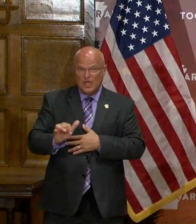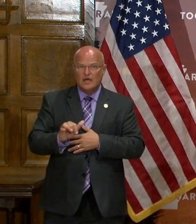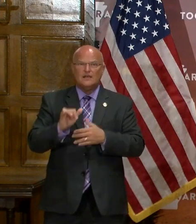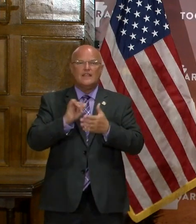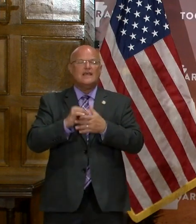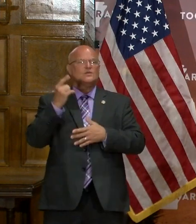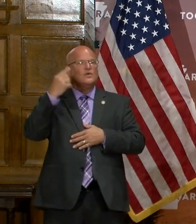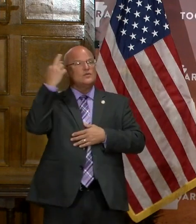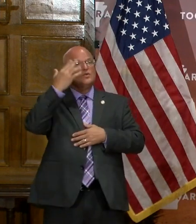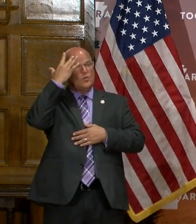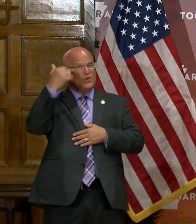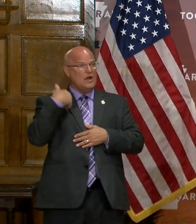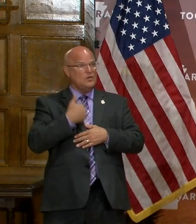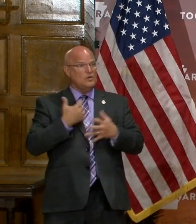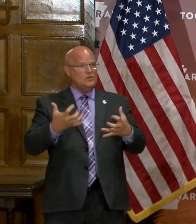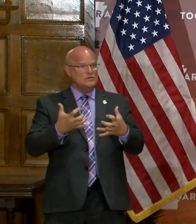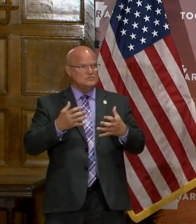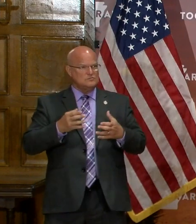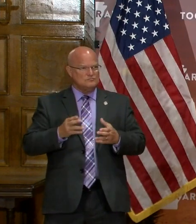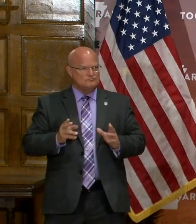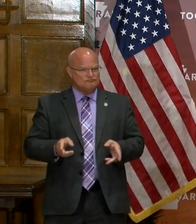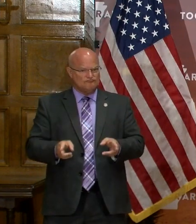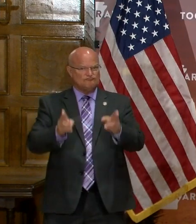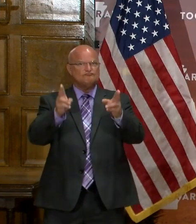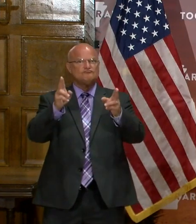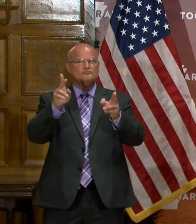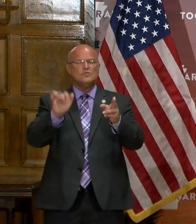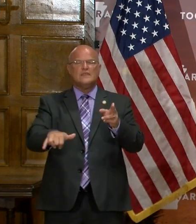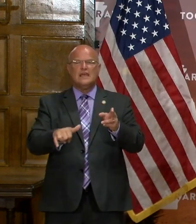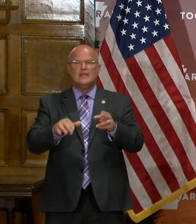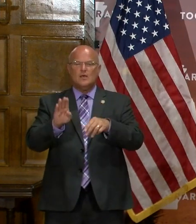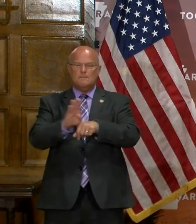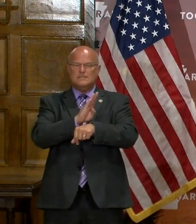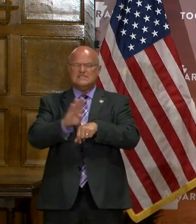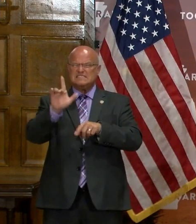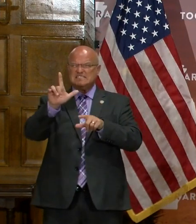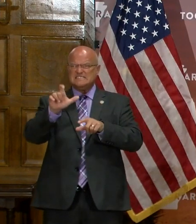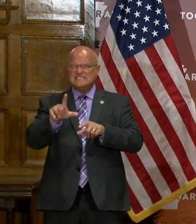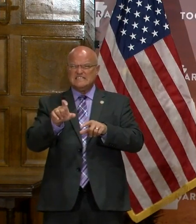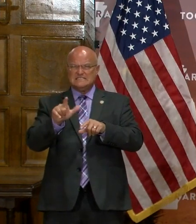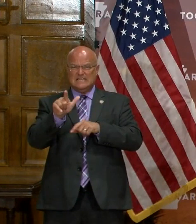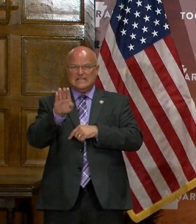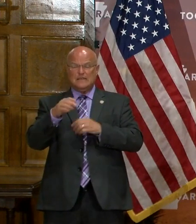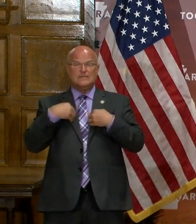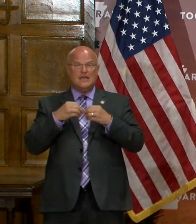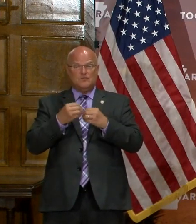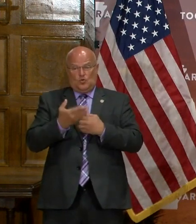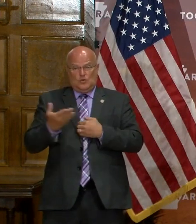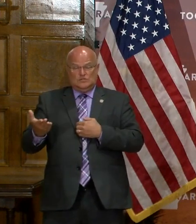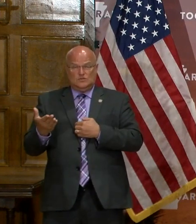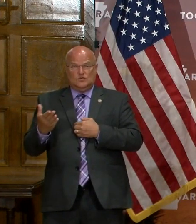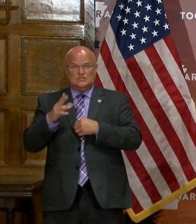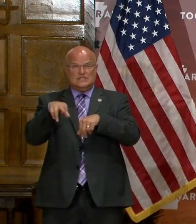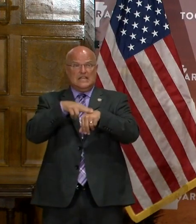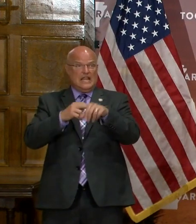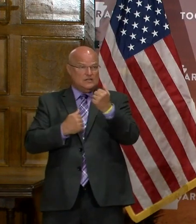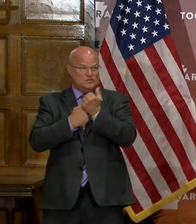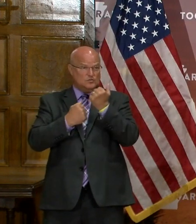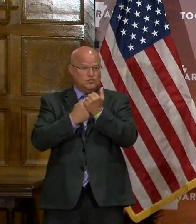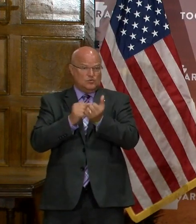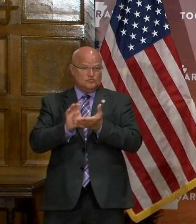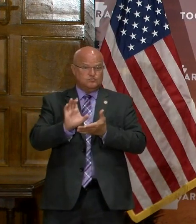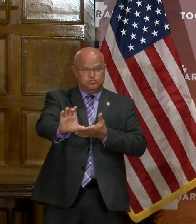so that's one of the reasons we want to accelerate that. We want the commercial testing labs to have more resources and national